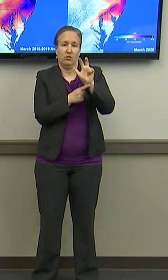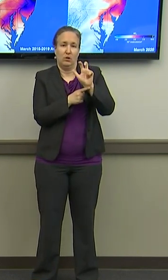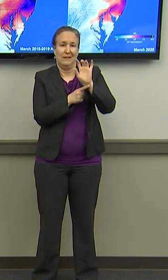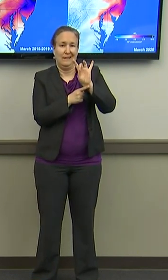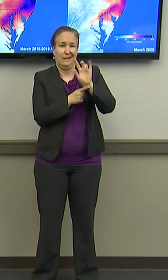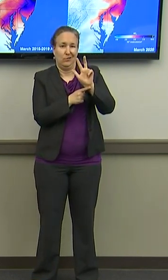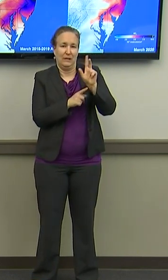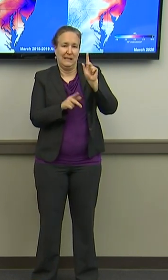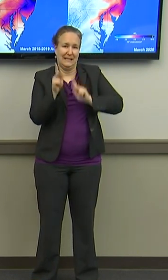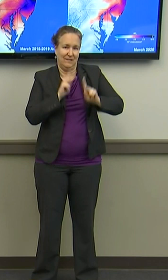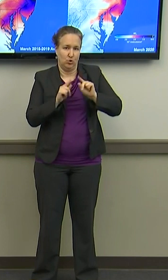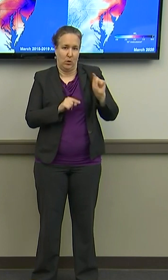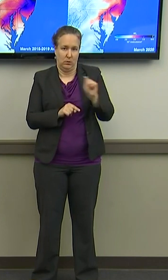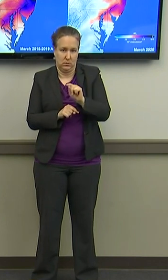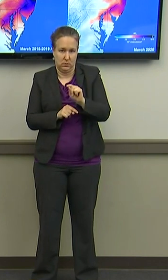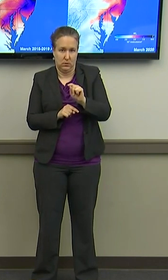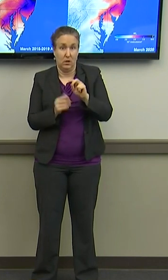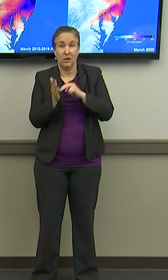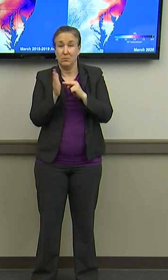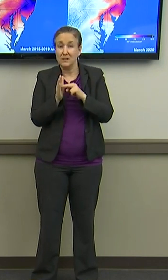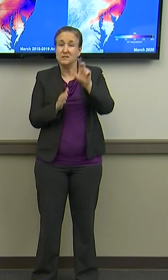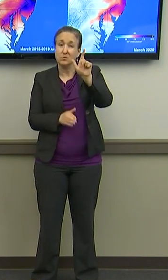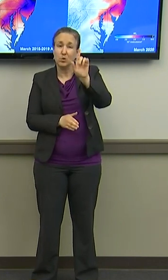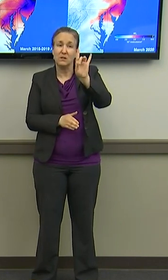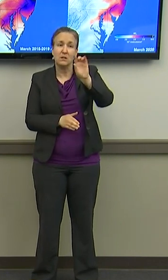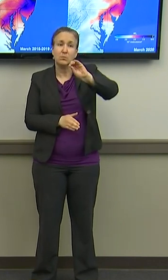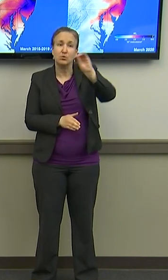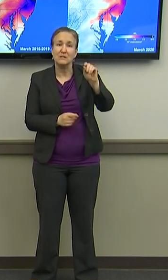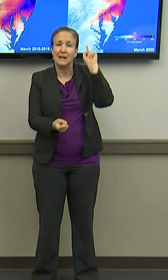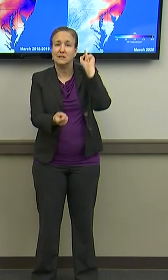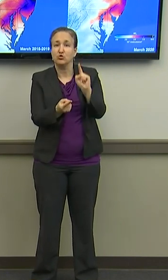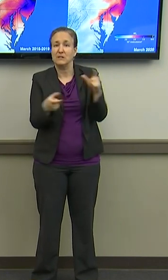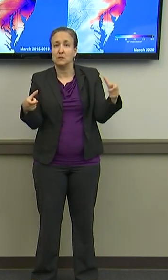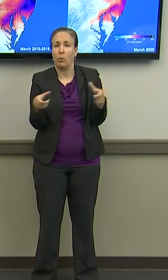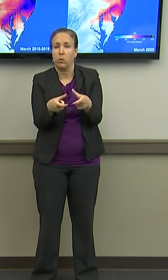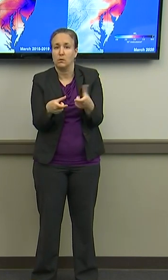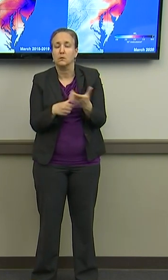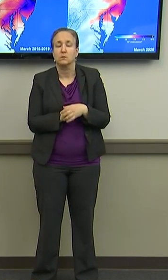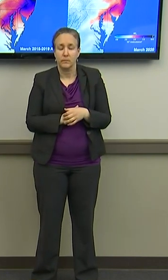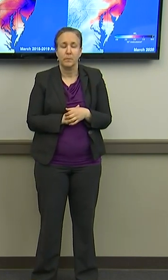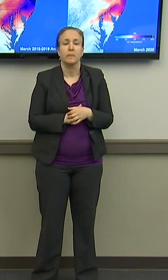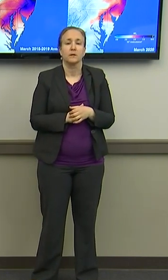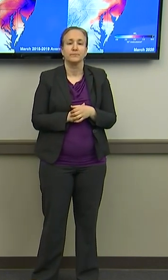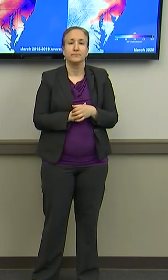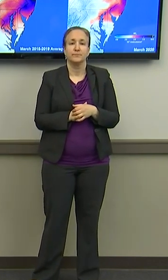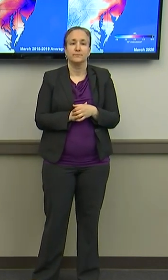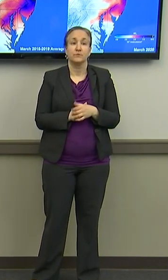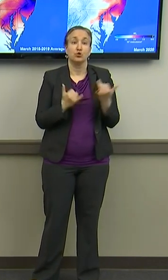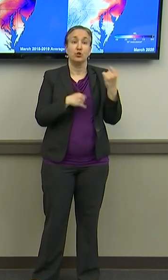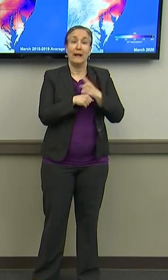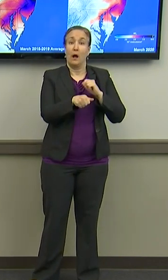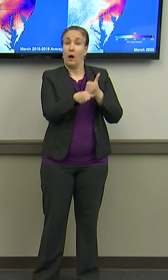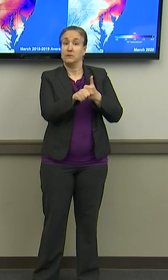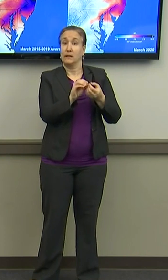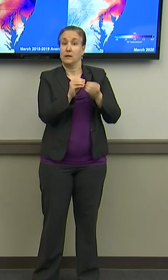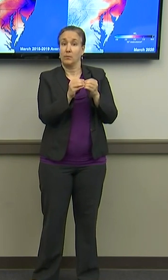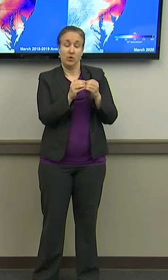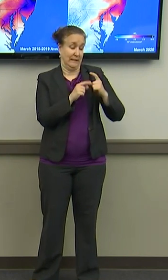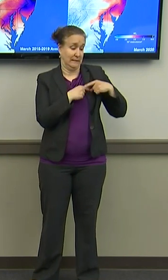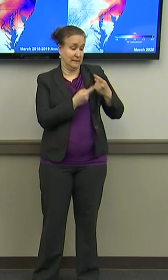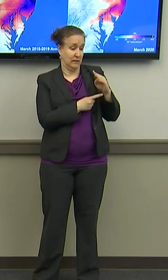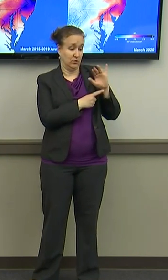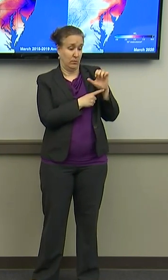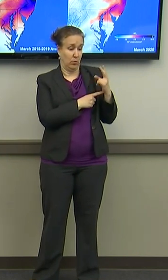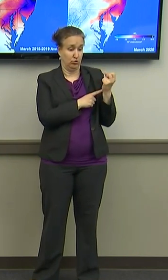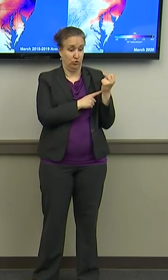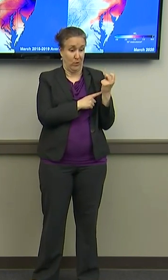383 individuals, which is a 28% decrease. I have an updated number today that since March the